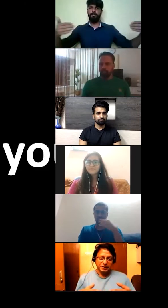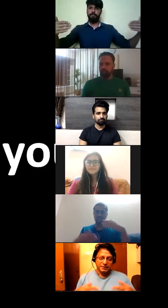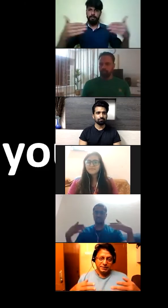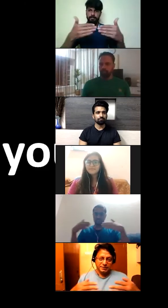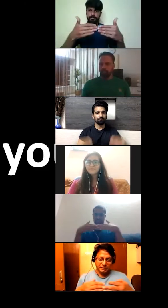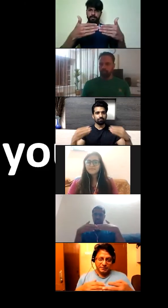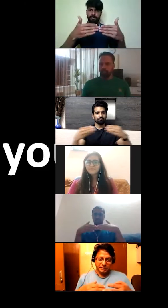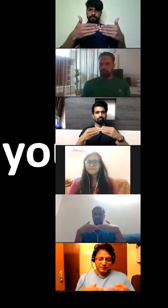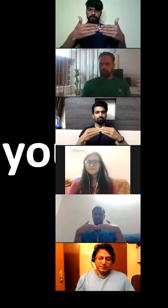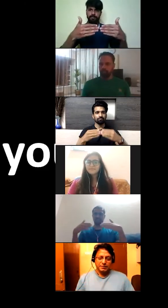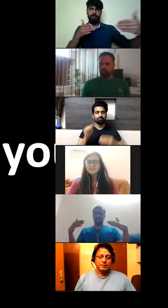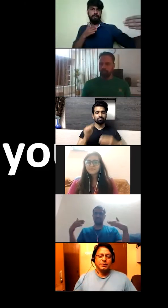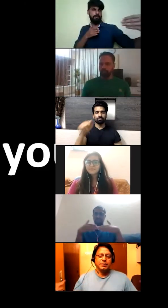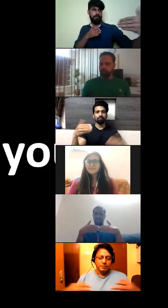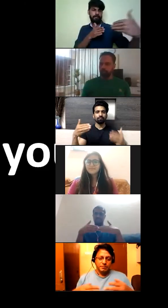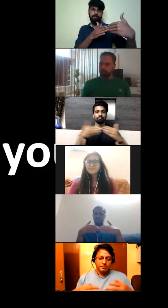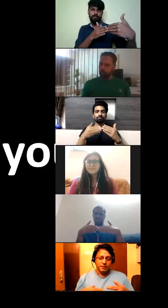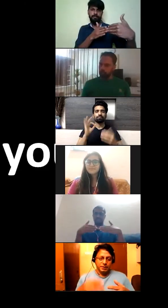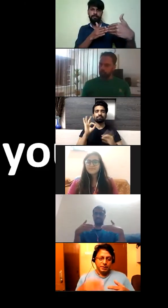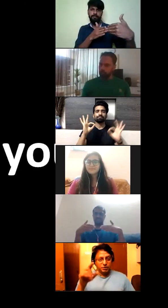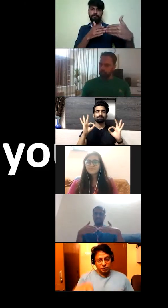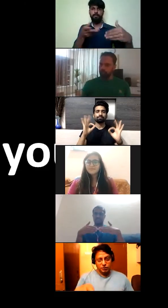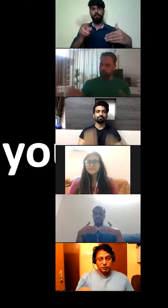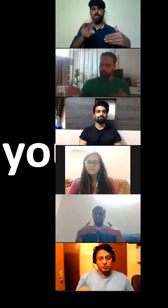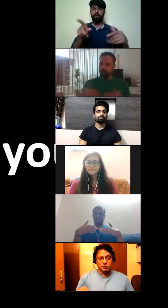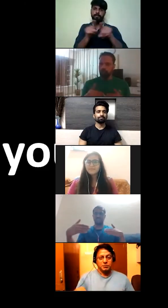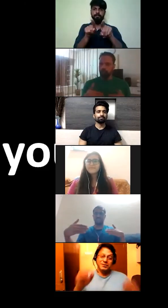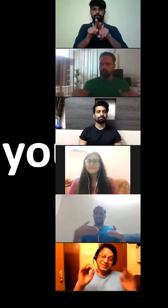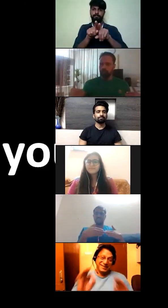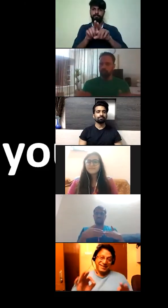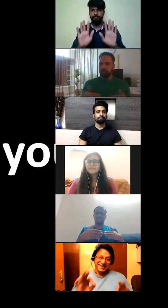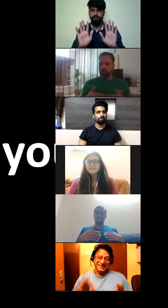to sign, you can sign in both the manners.